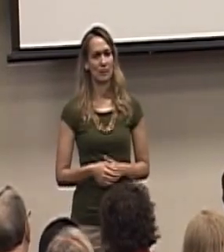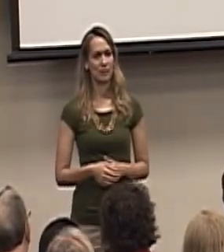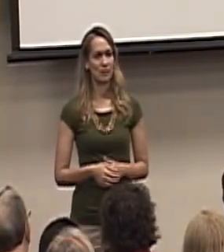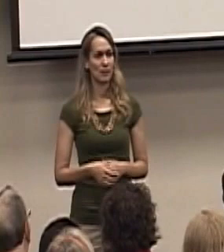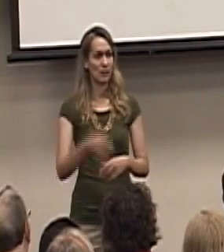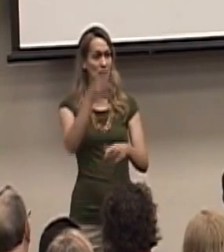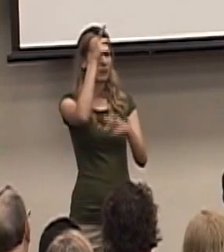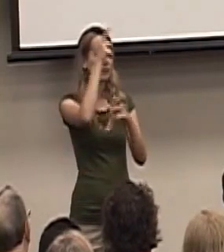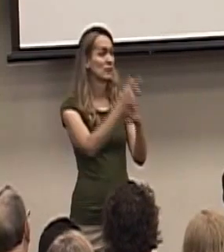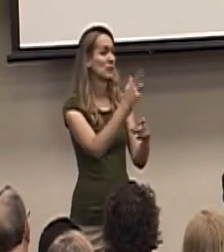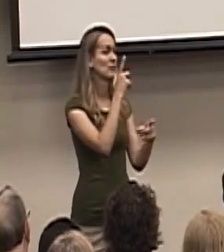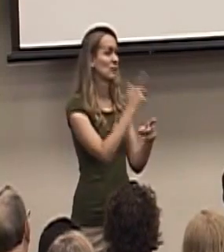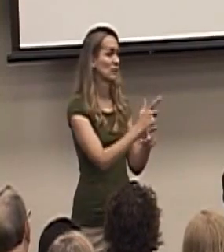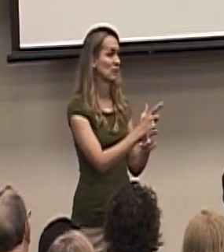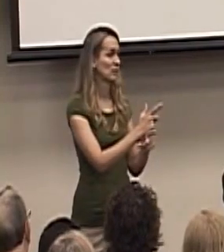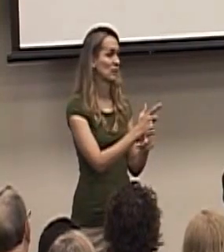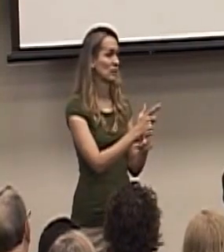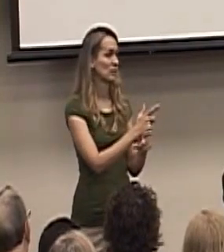Brothers and sisters,